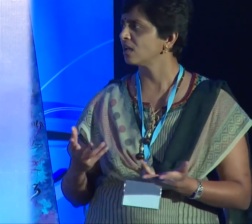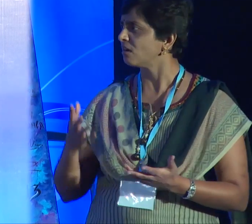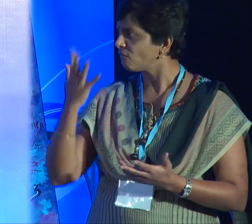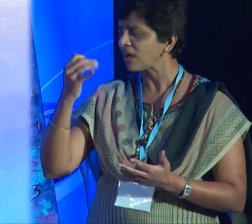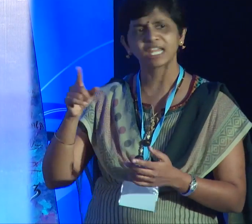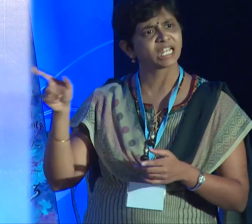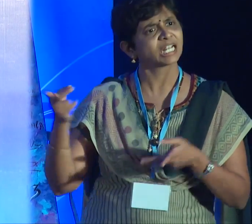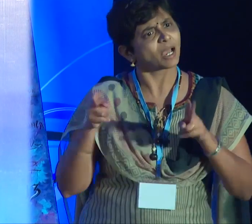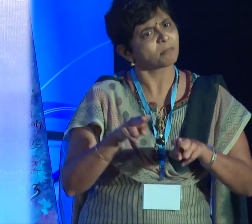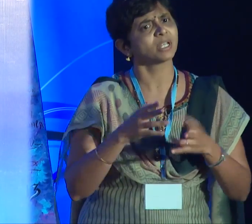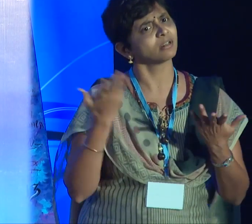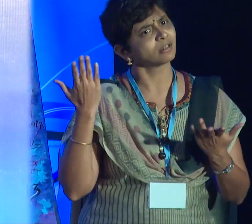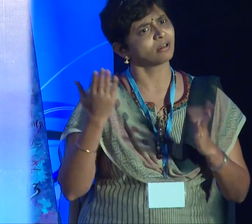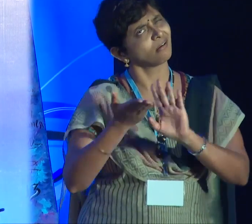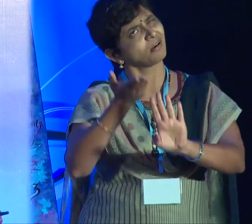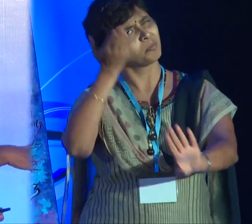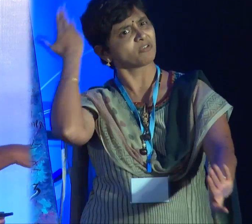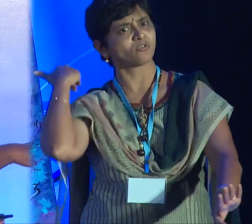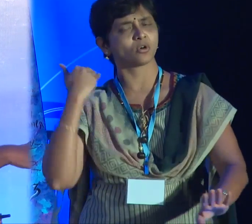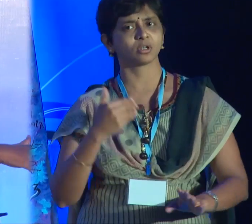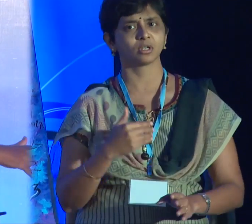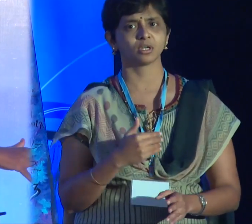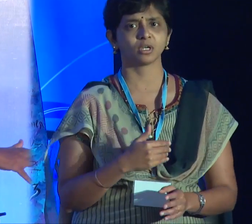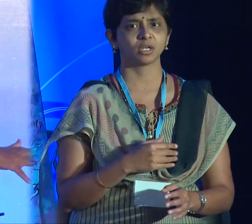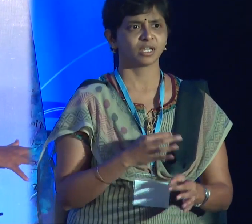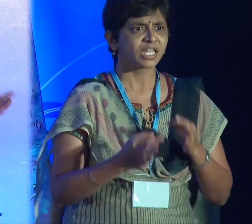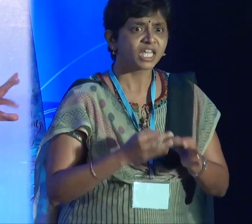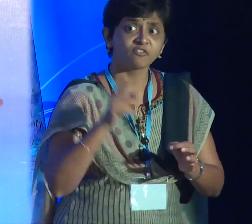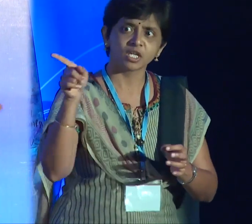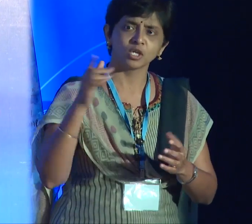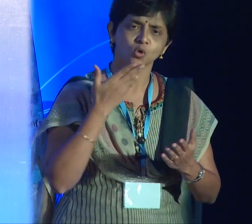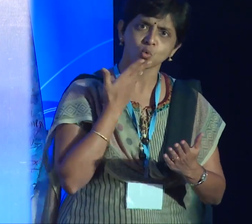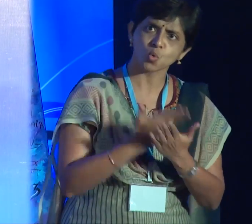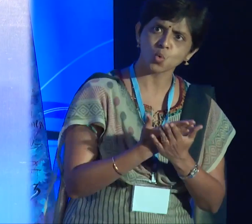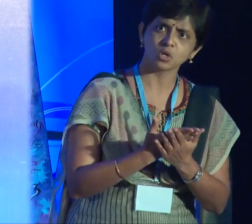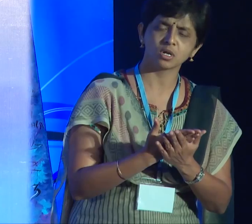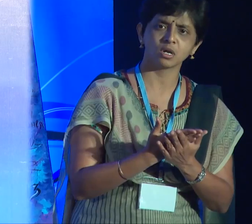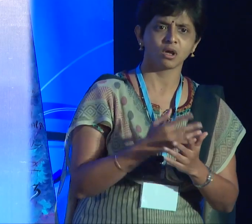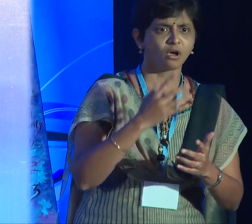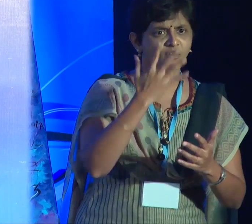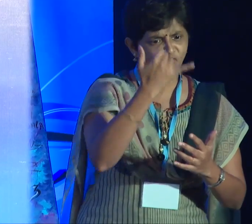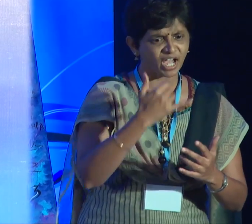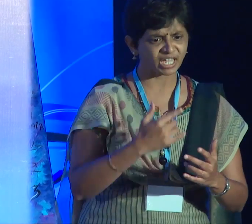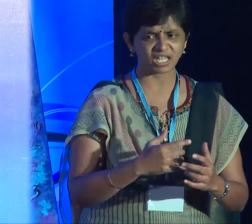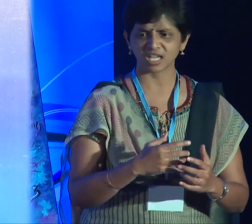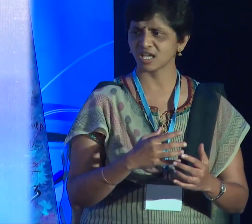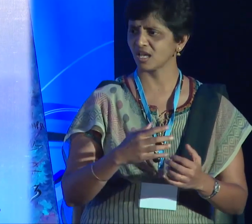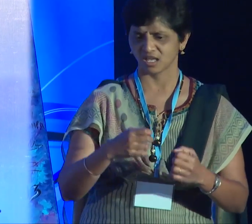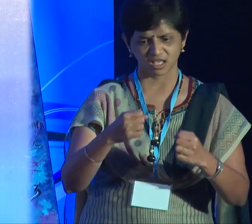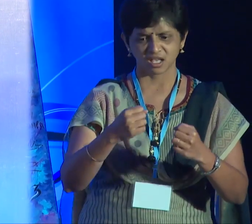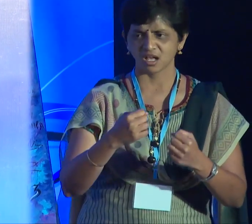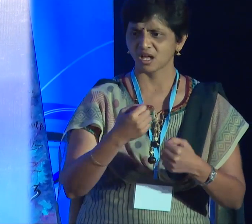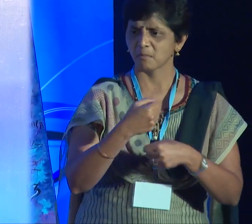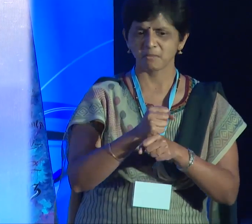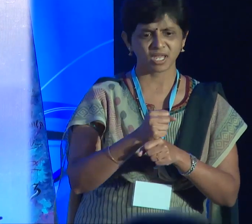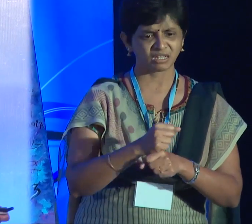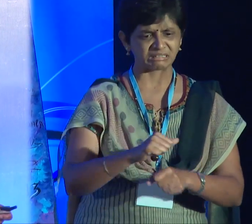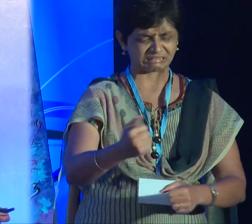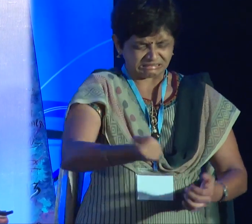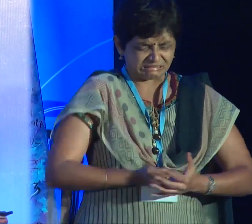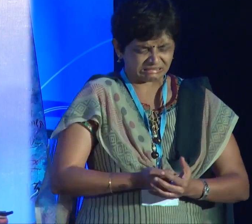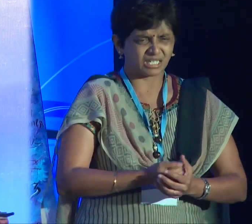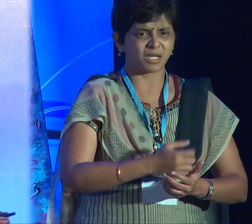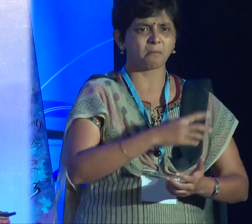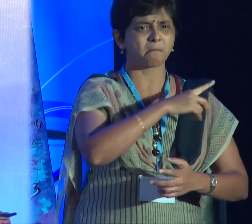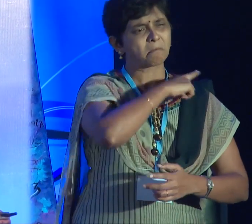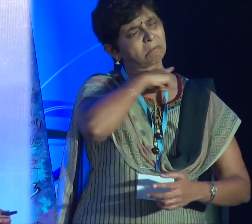of his death. So he's pinned to the ground, not allowed to move and just bear witness to the world. He can't